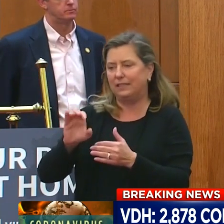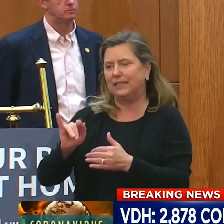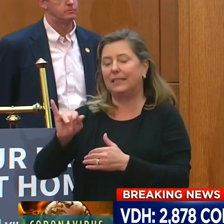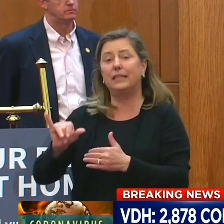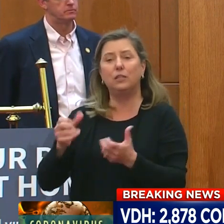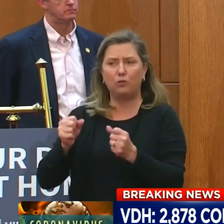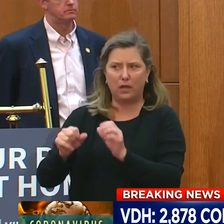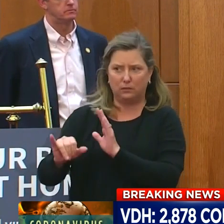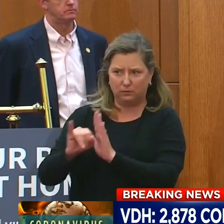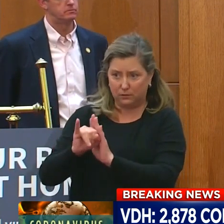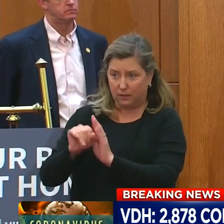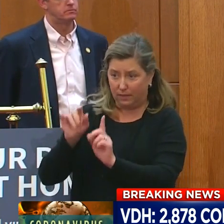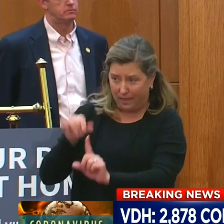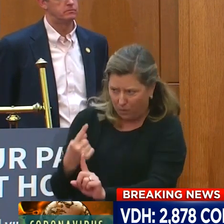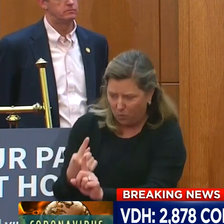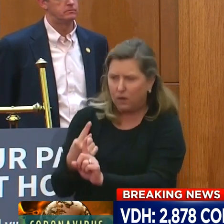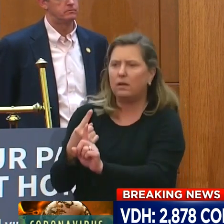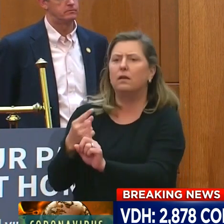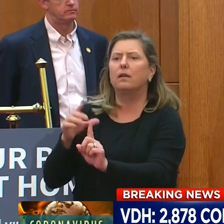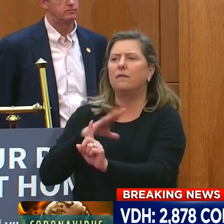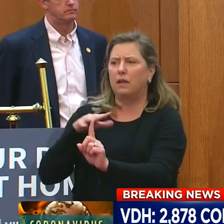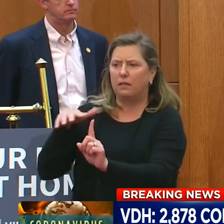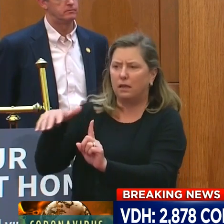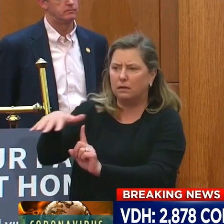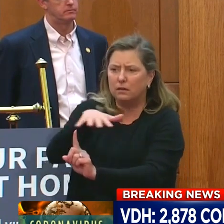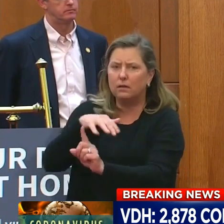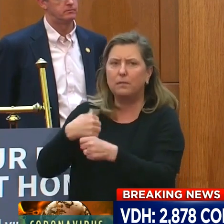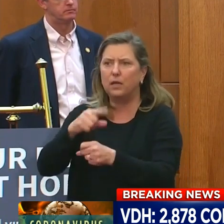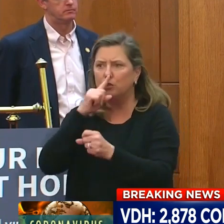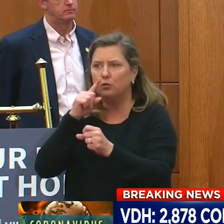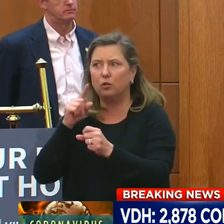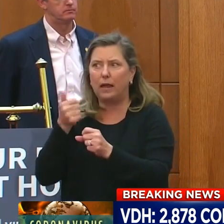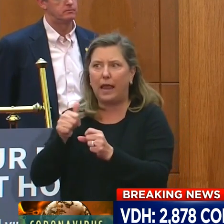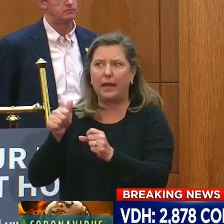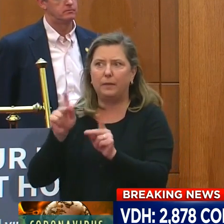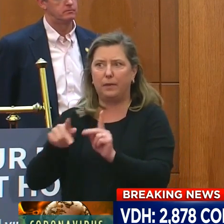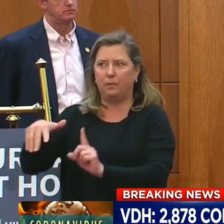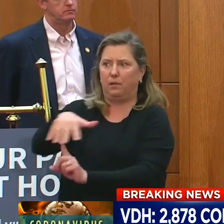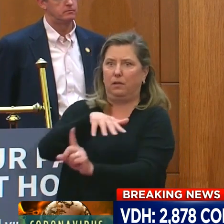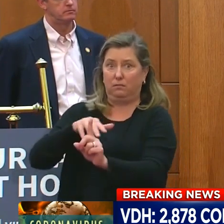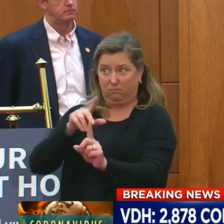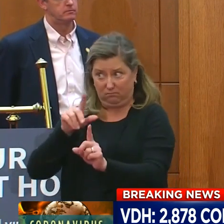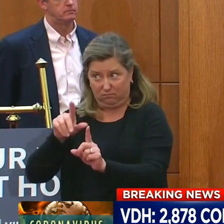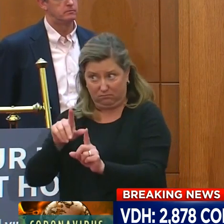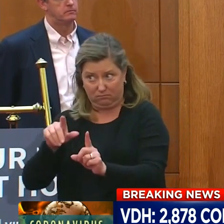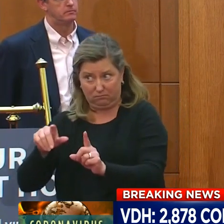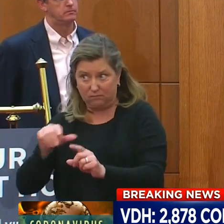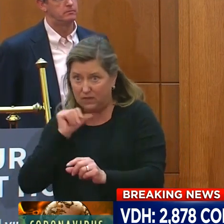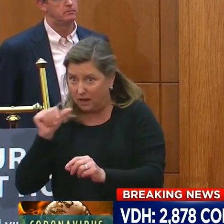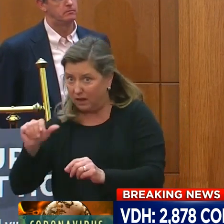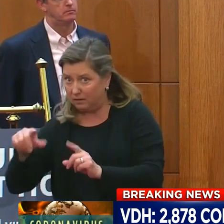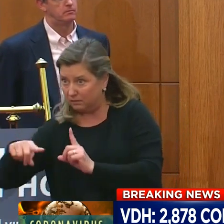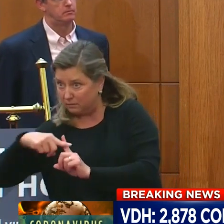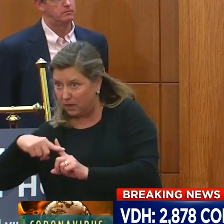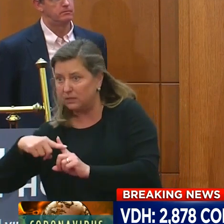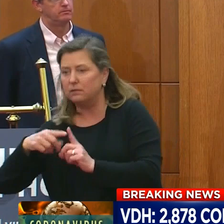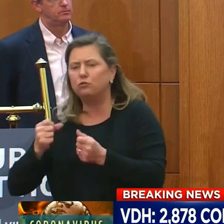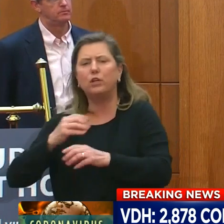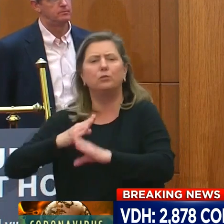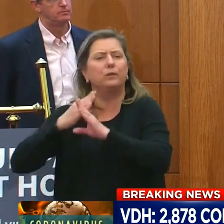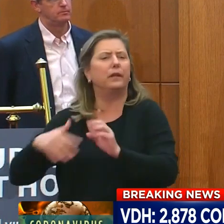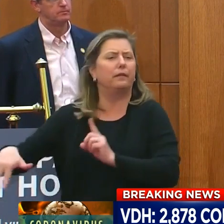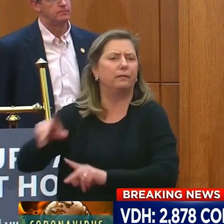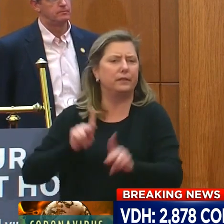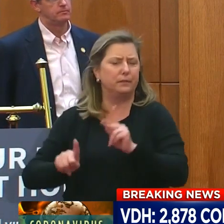and begin to ensure that none of the contacts are actually infected and protect the rest of the